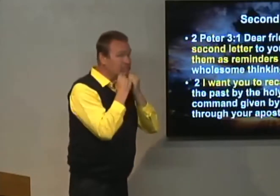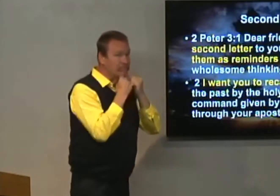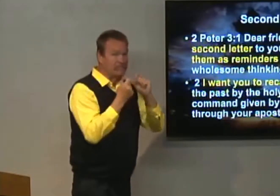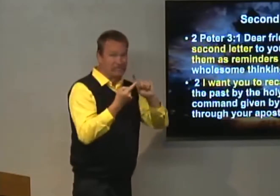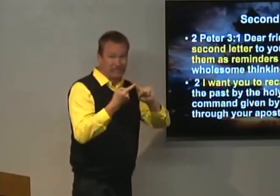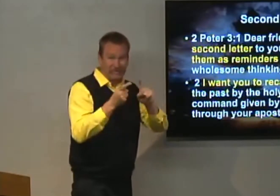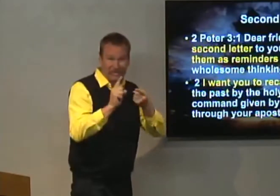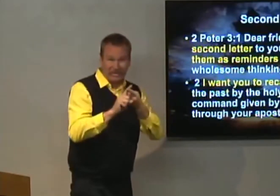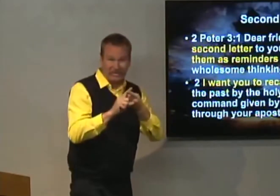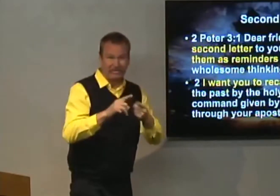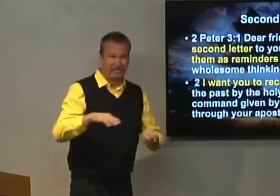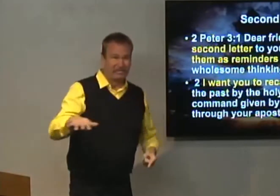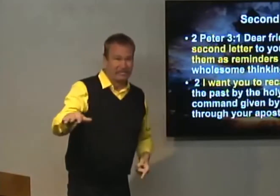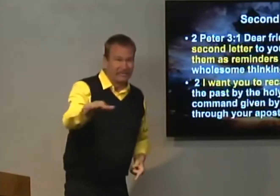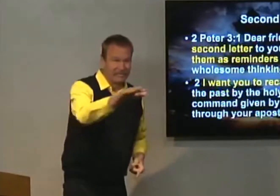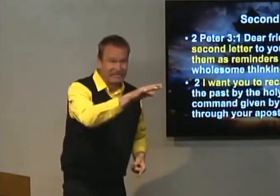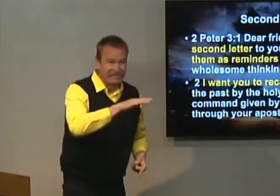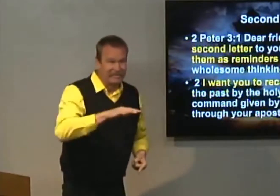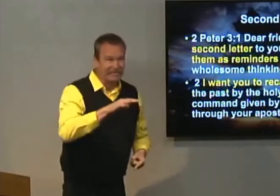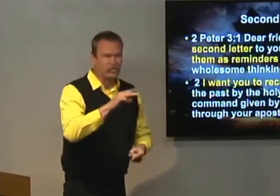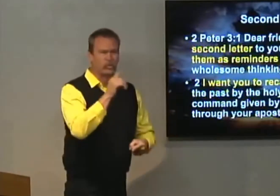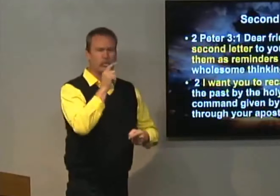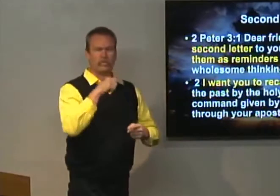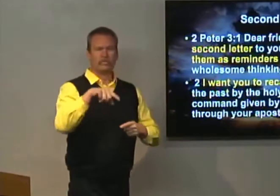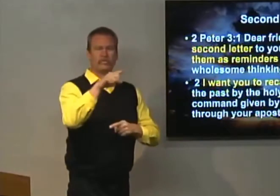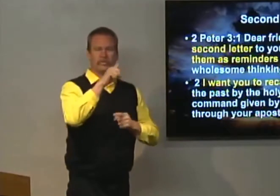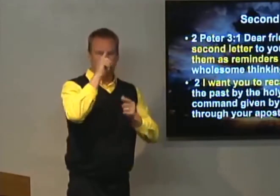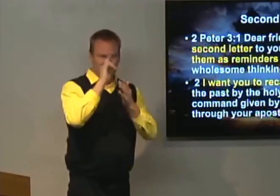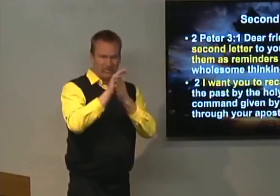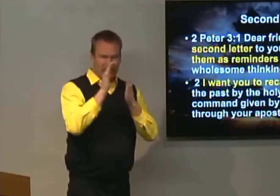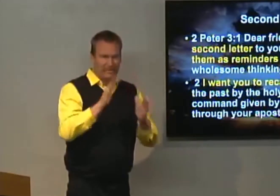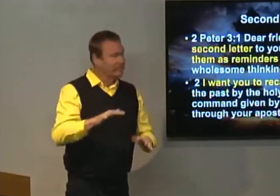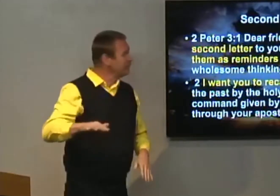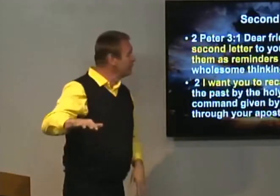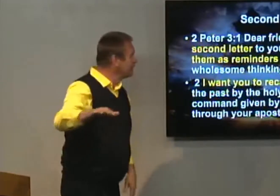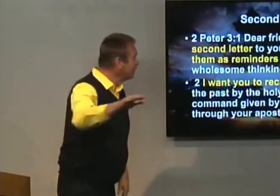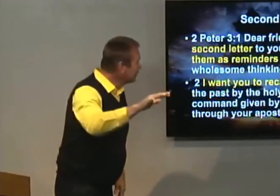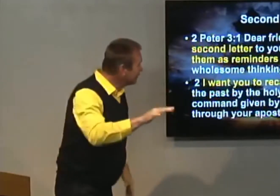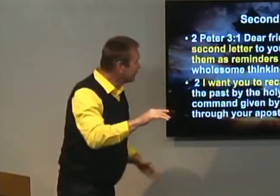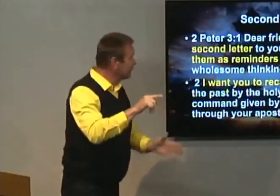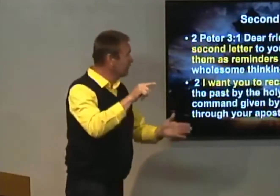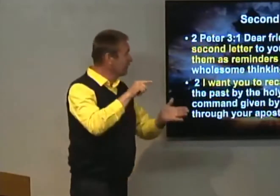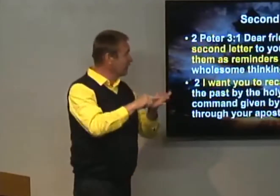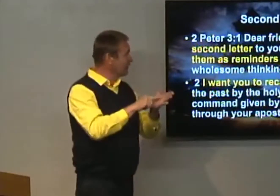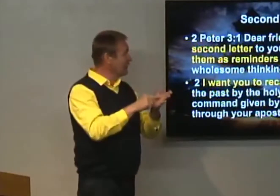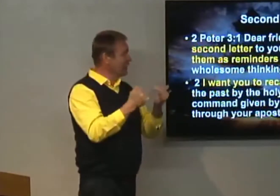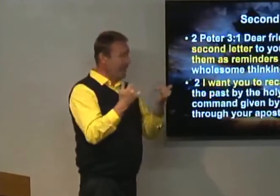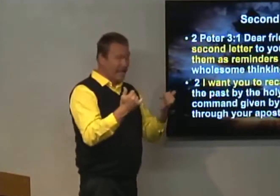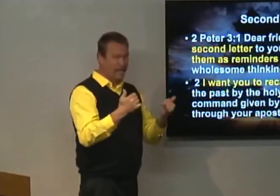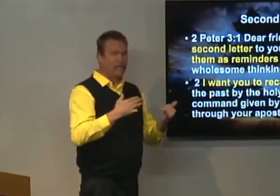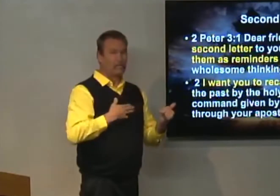says here that he said, dear friends, this is now my second letter to